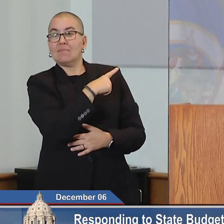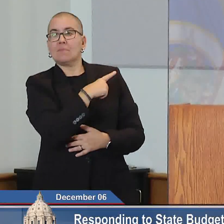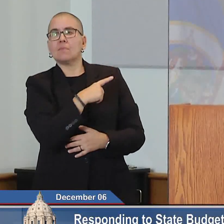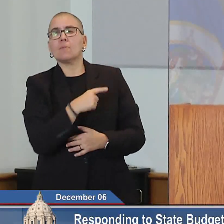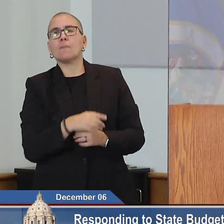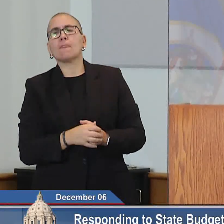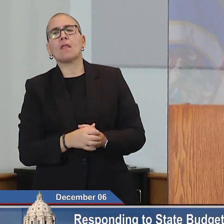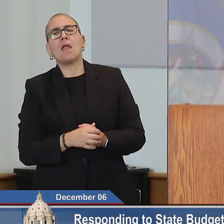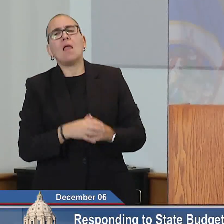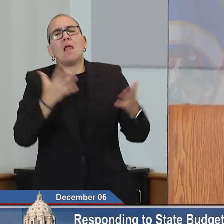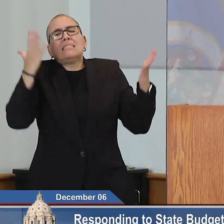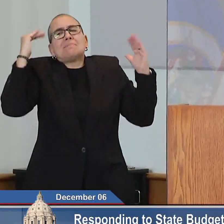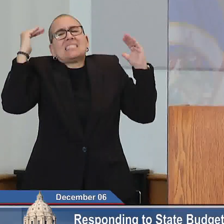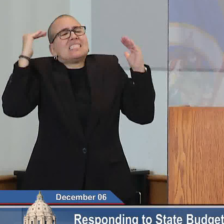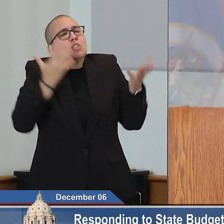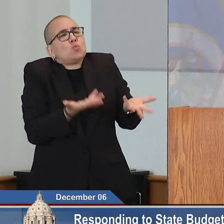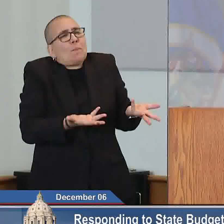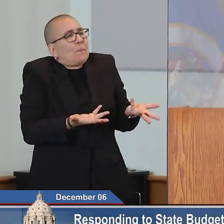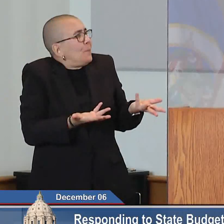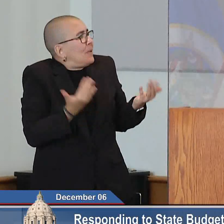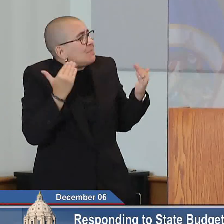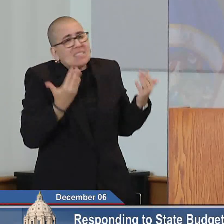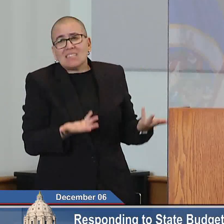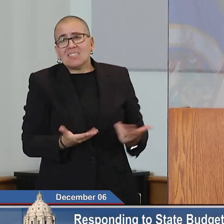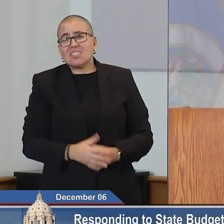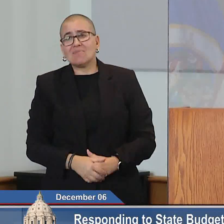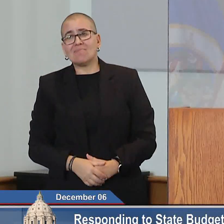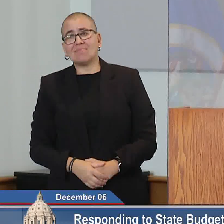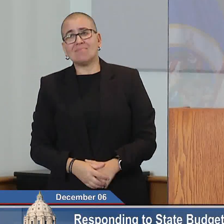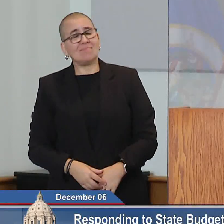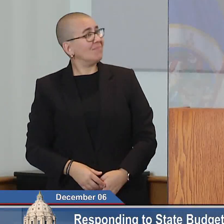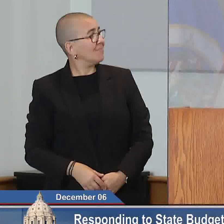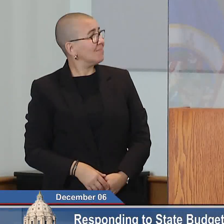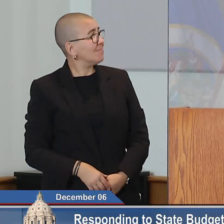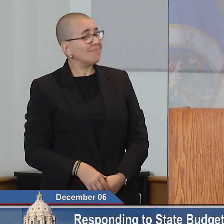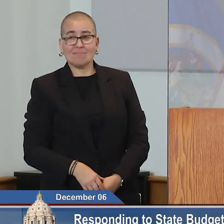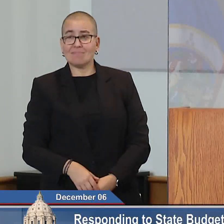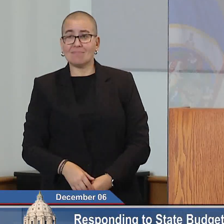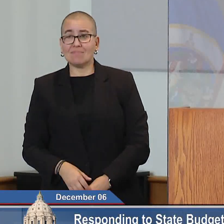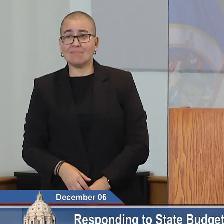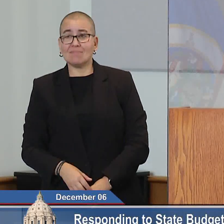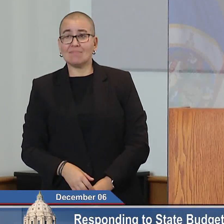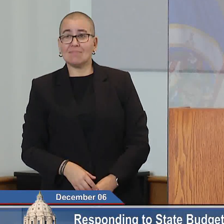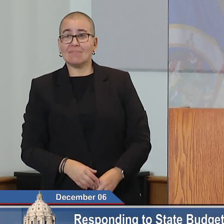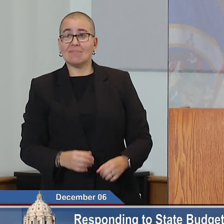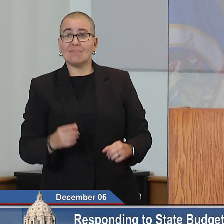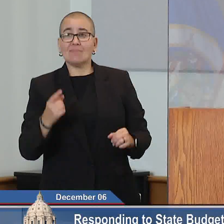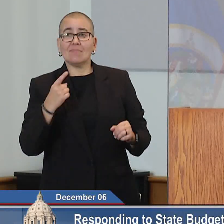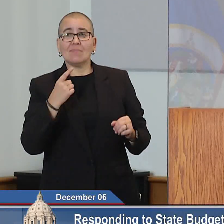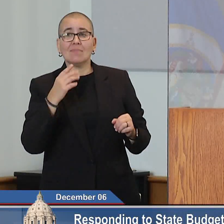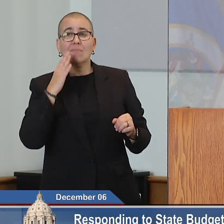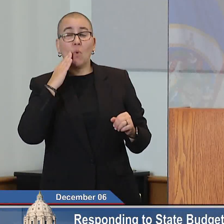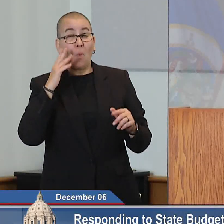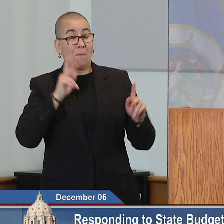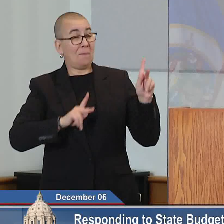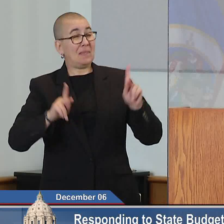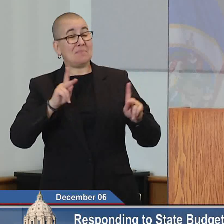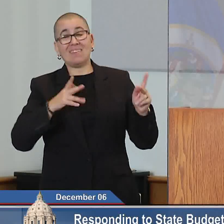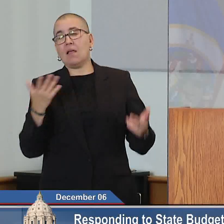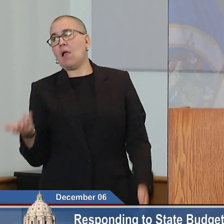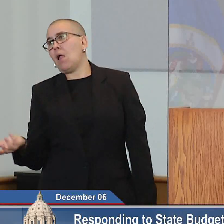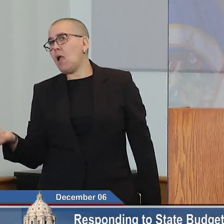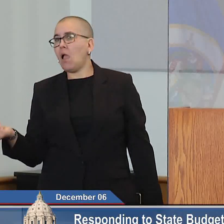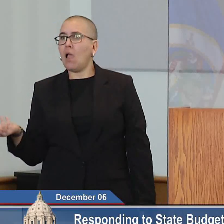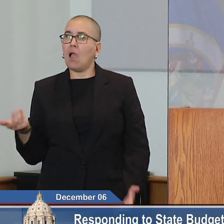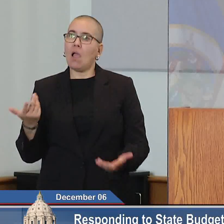tune in for the process or for the product and tune out for the process? Are they not going to figure out where the